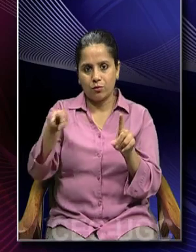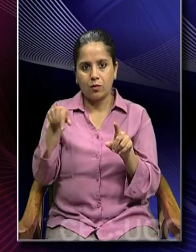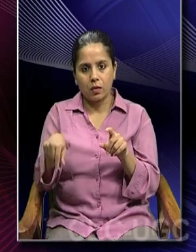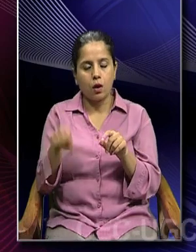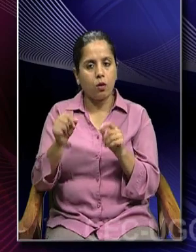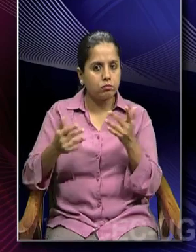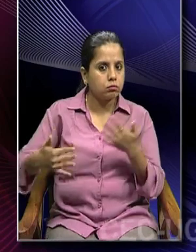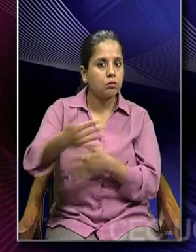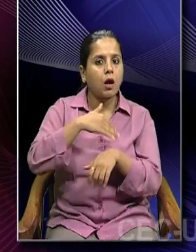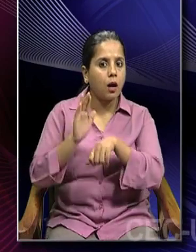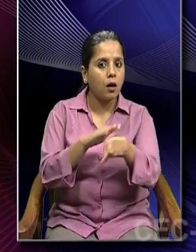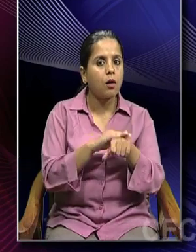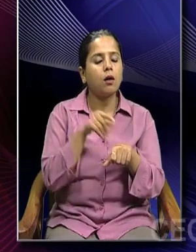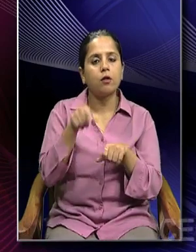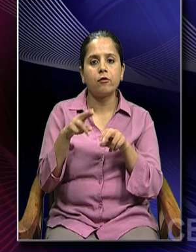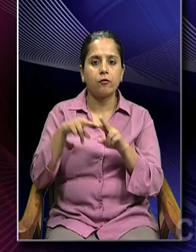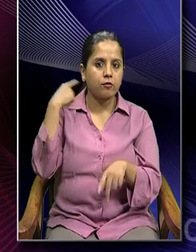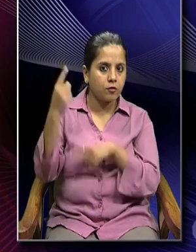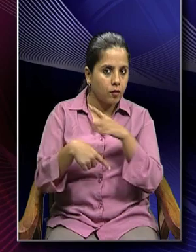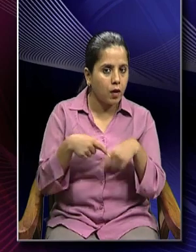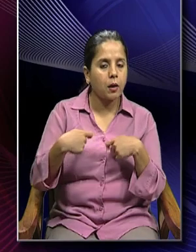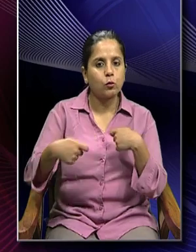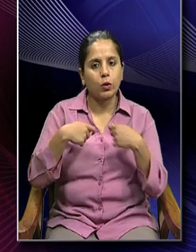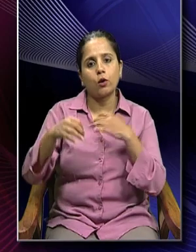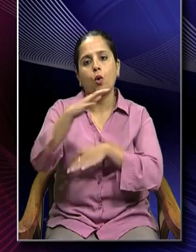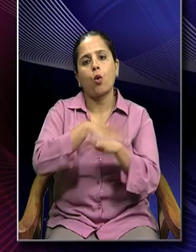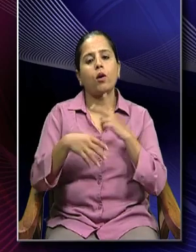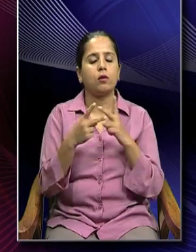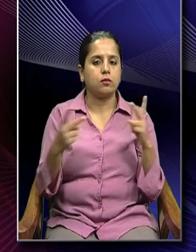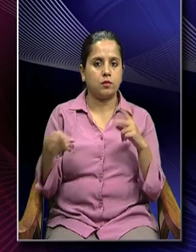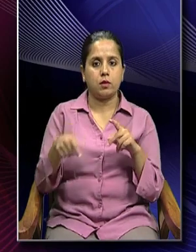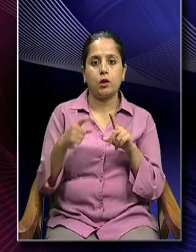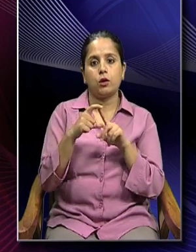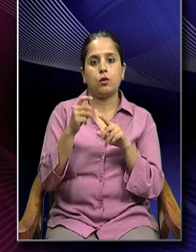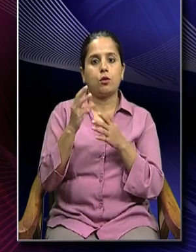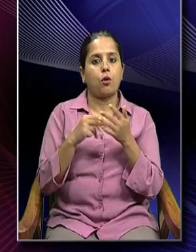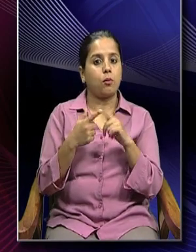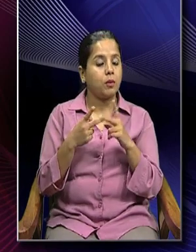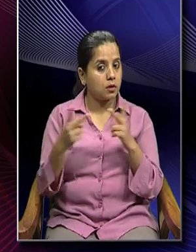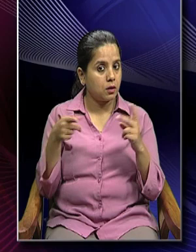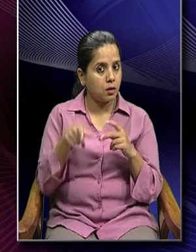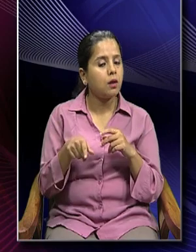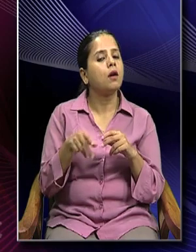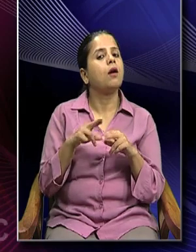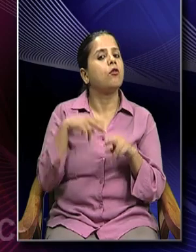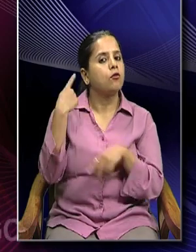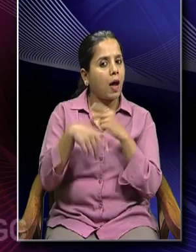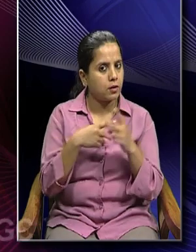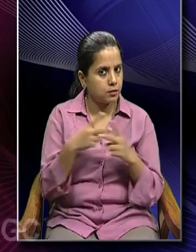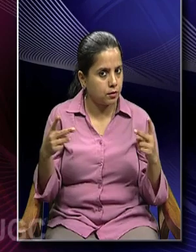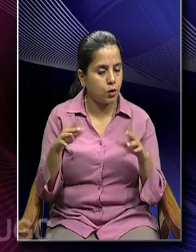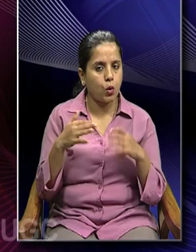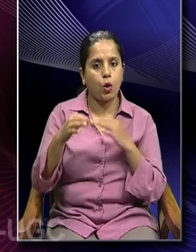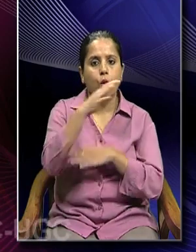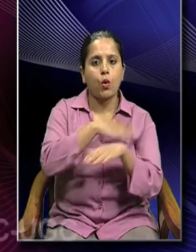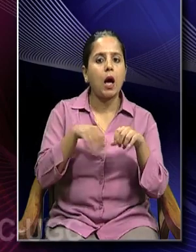collective experience became factory and trading organization. Dominant economic activity was manufacturing, and the